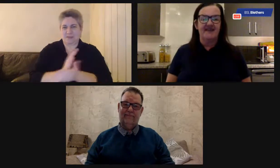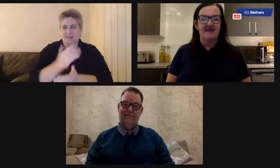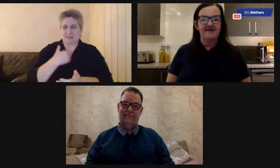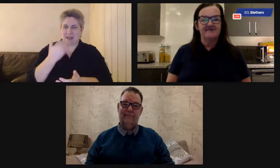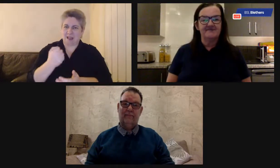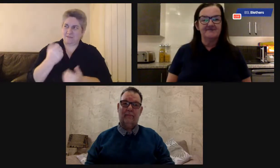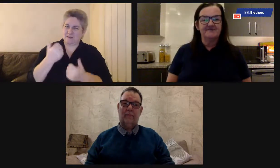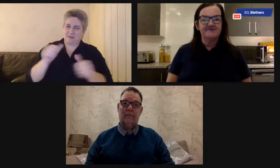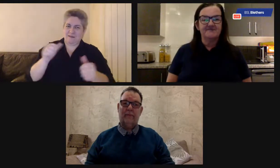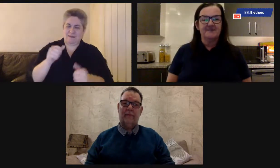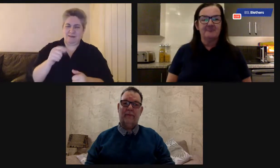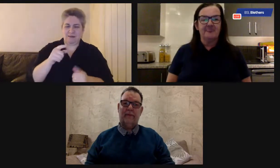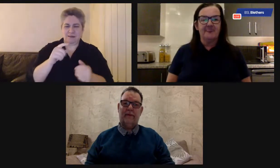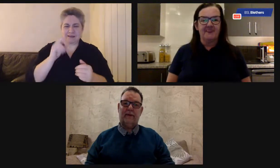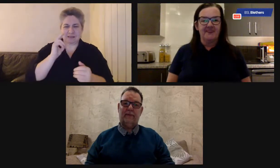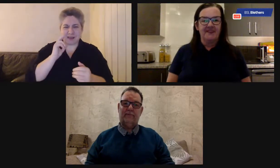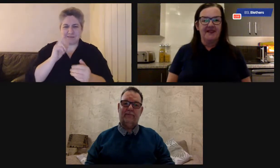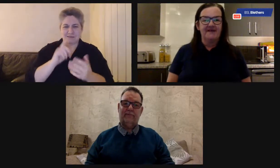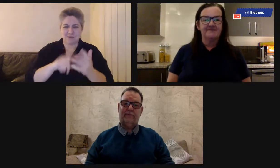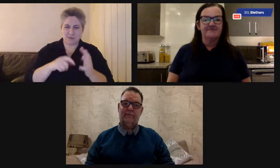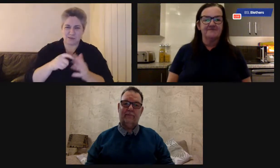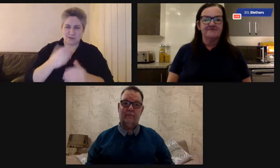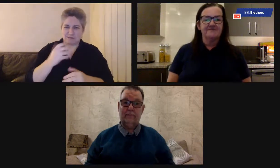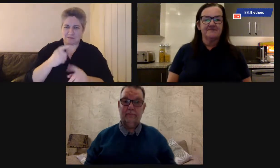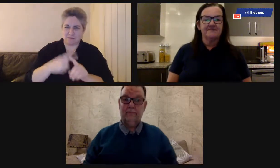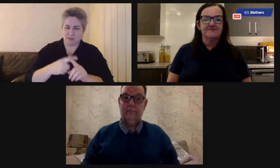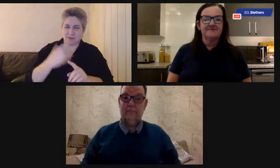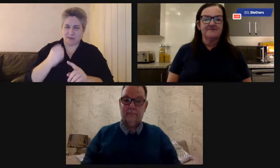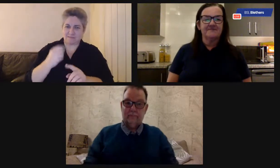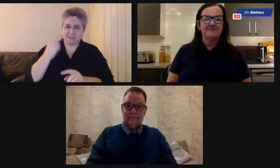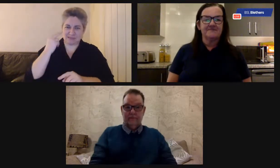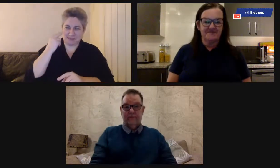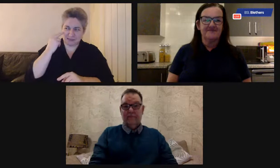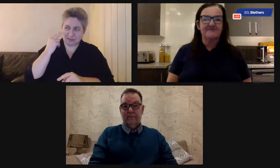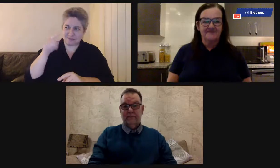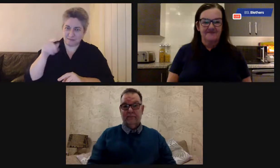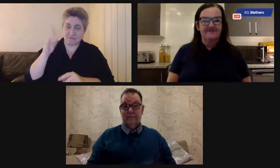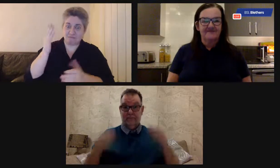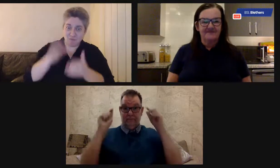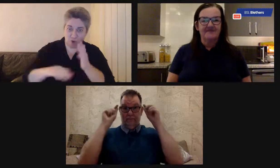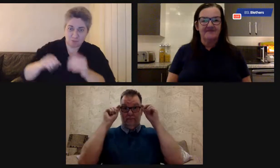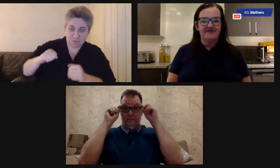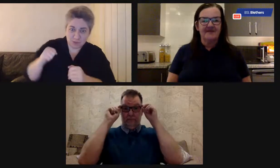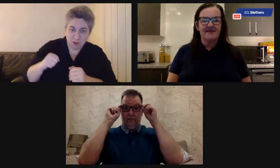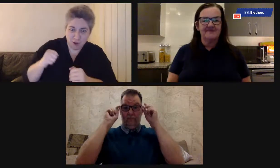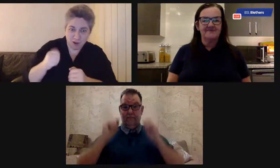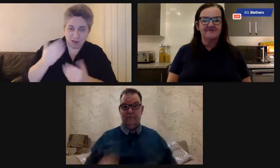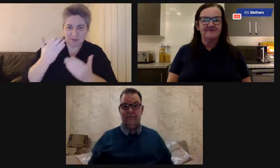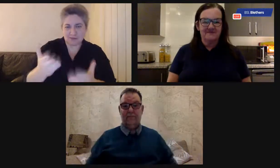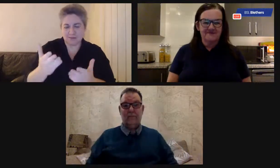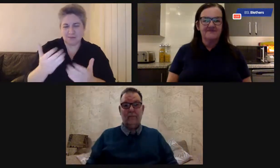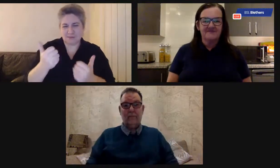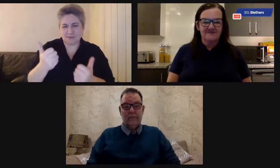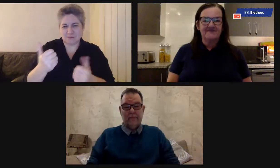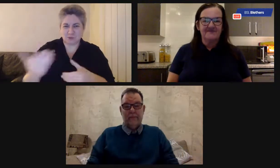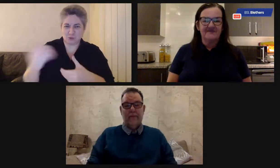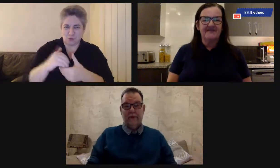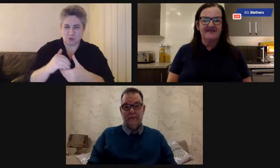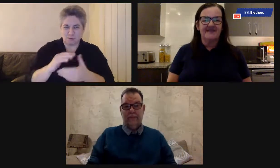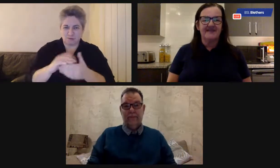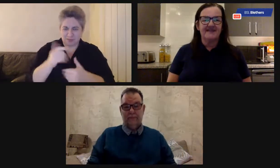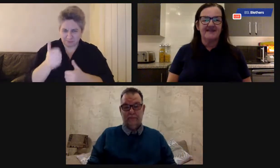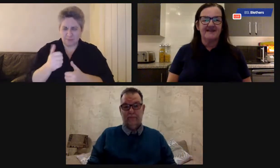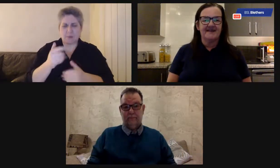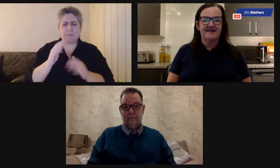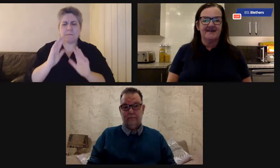the organisation representing Scotland for the last 2 years. Oh, I'm just so delighted